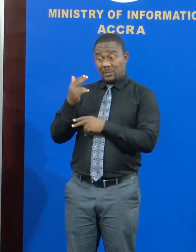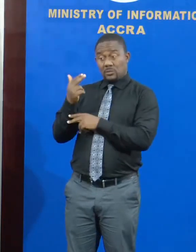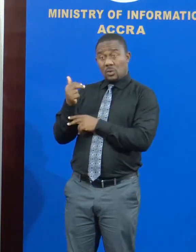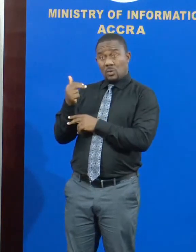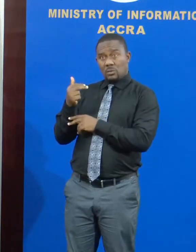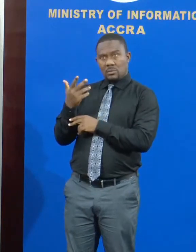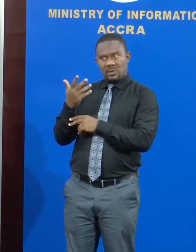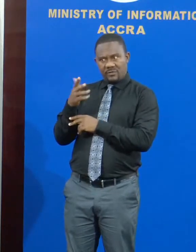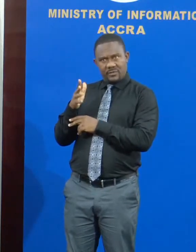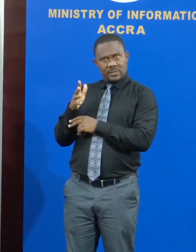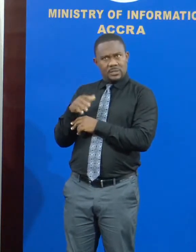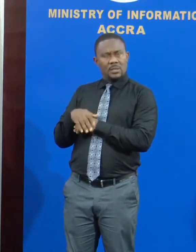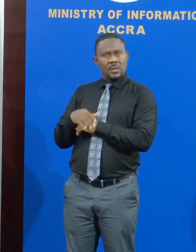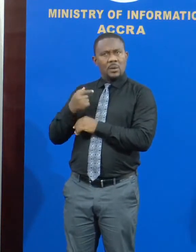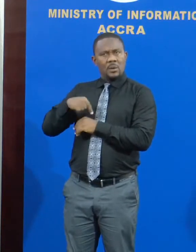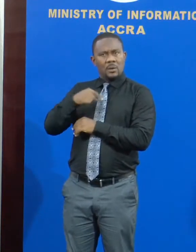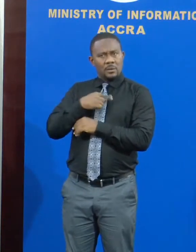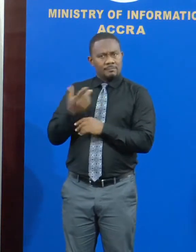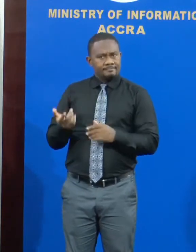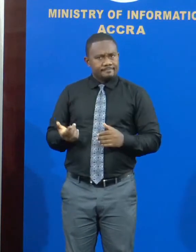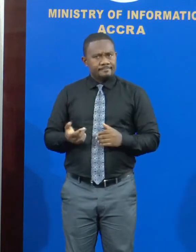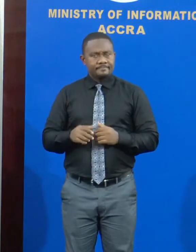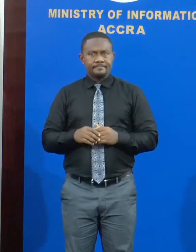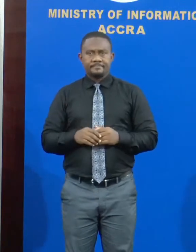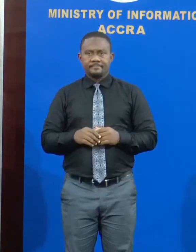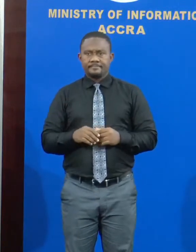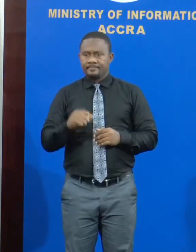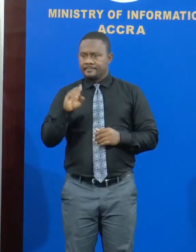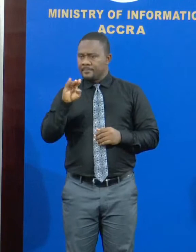we went ahead and issued biometric cards.